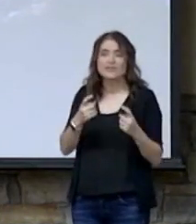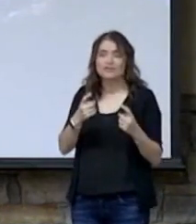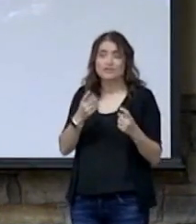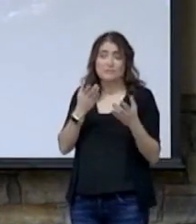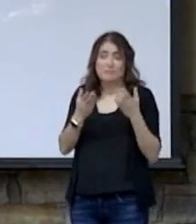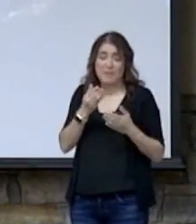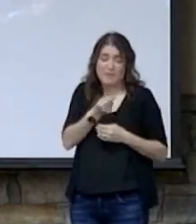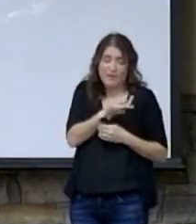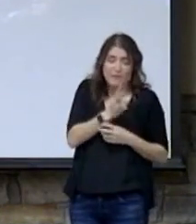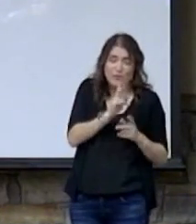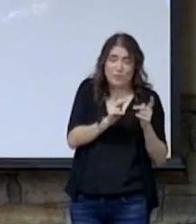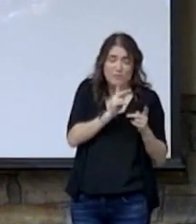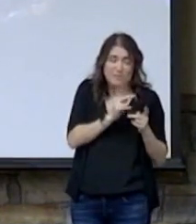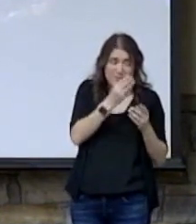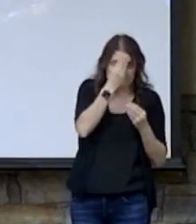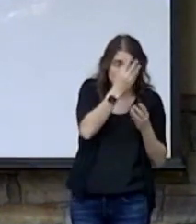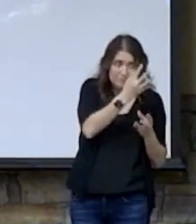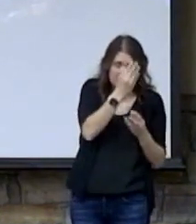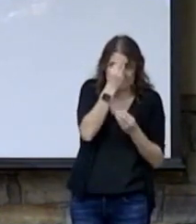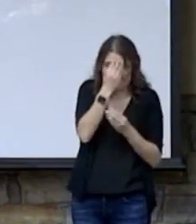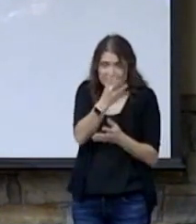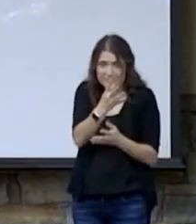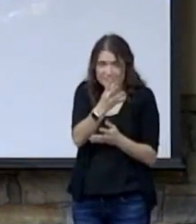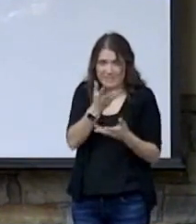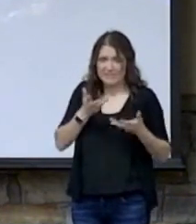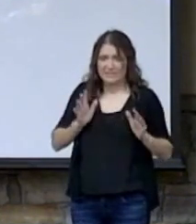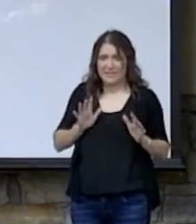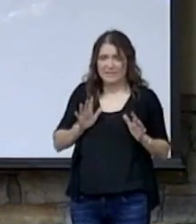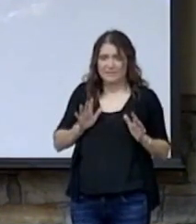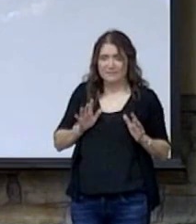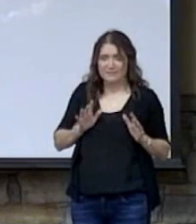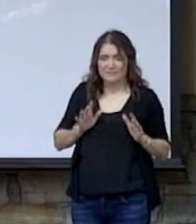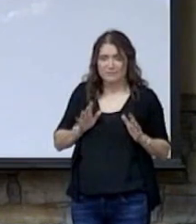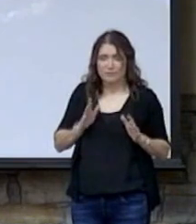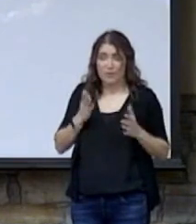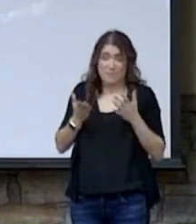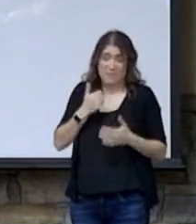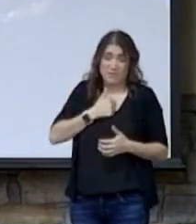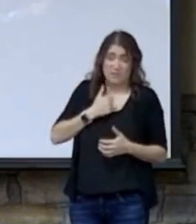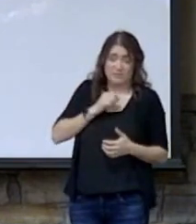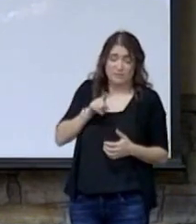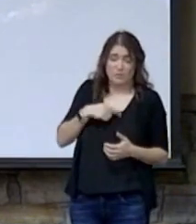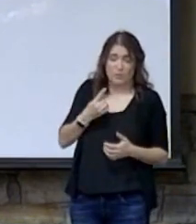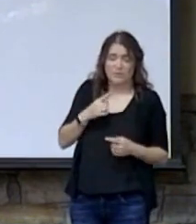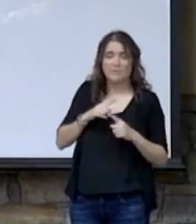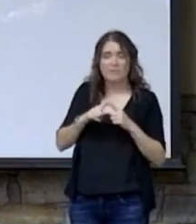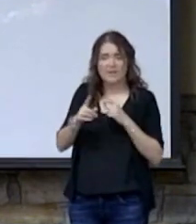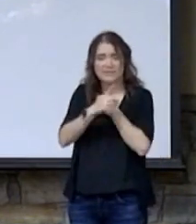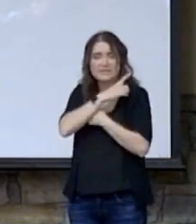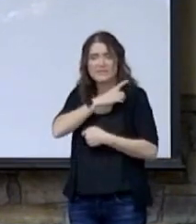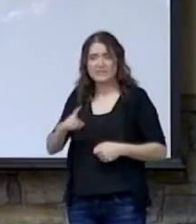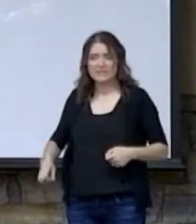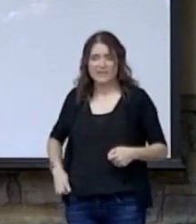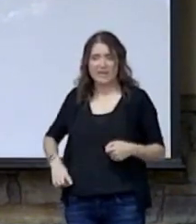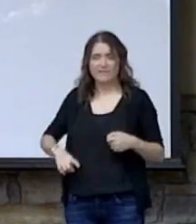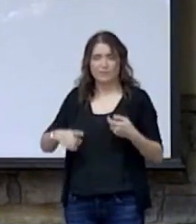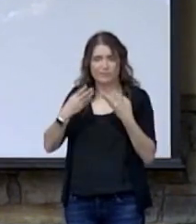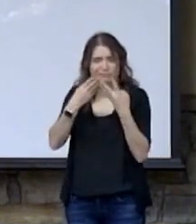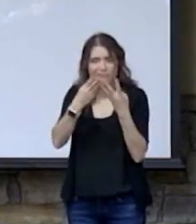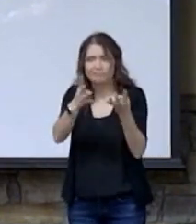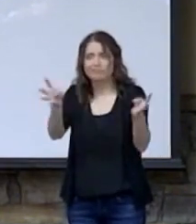people. And at times, maybe even just ourselves. David's was public in every way. And David